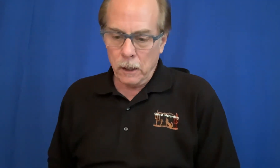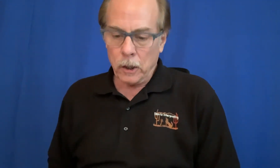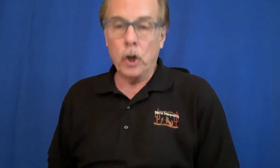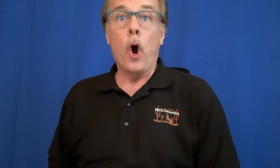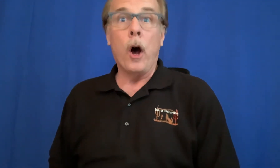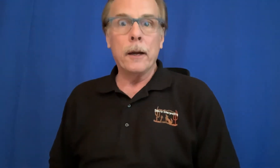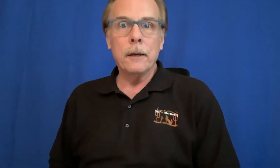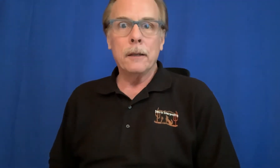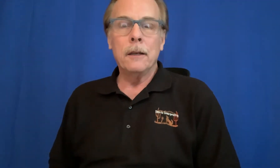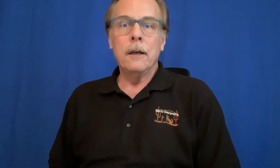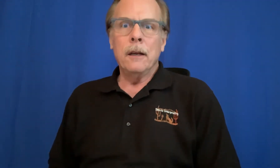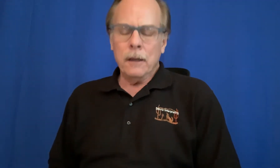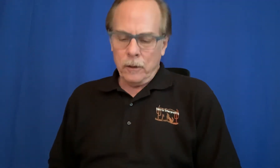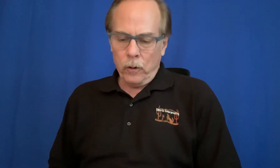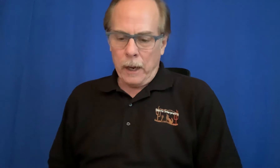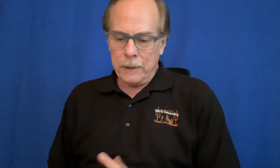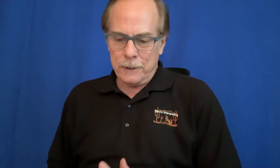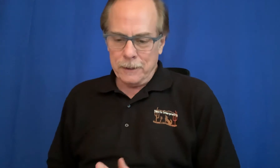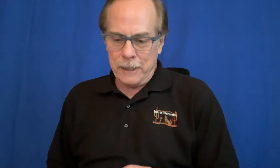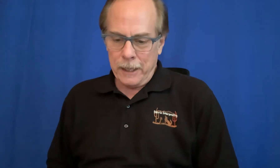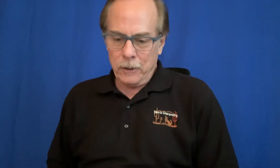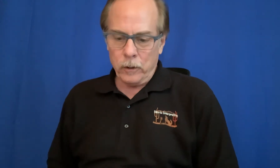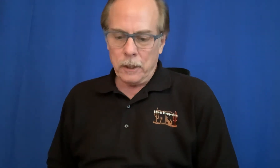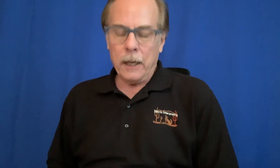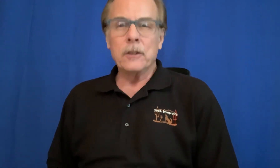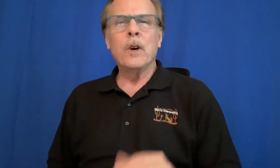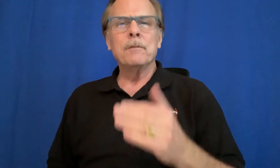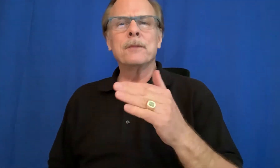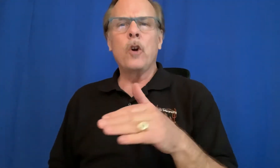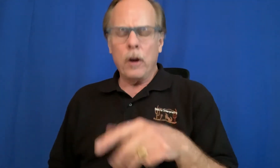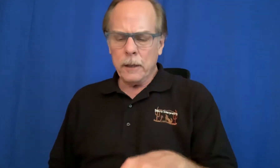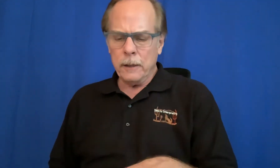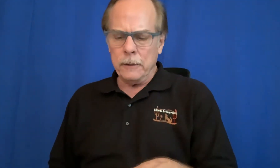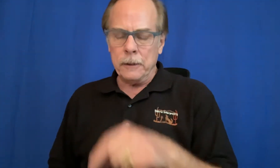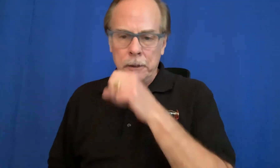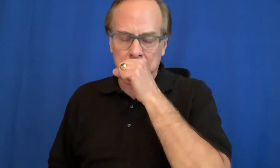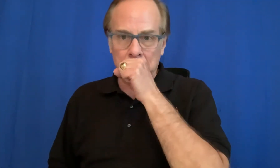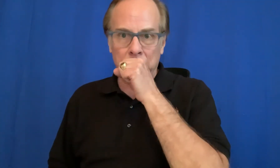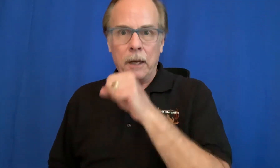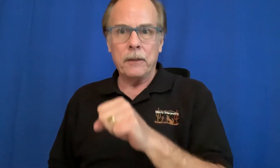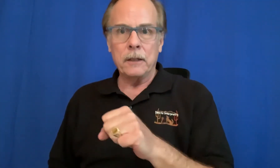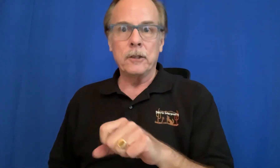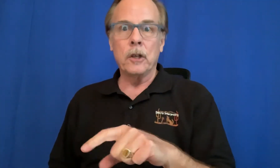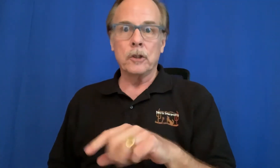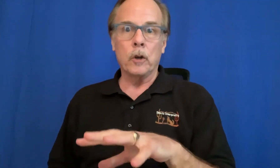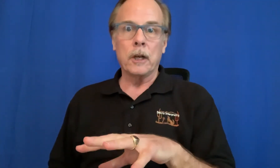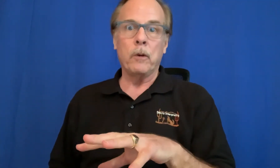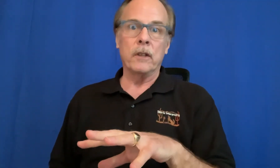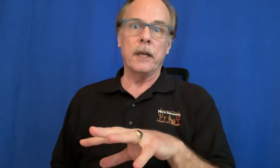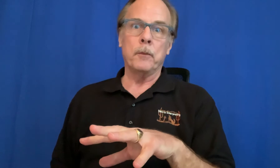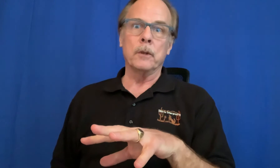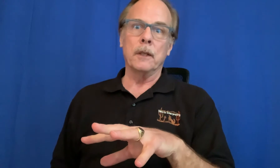live. Gone, as in dead or died. Well, gone, excuse me, I think they show a couple of examples in the